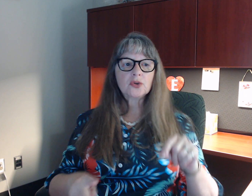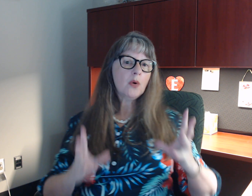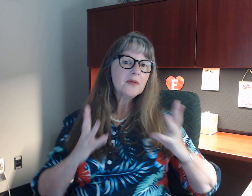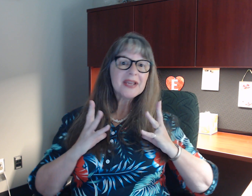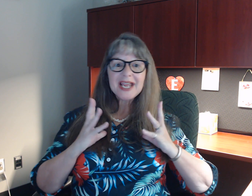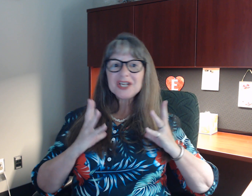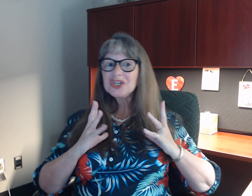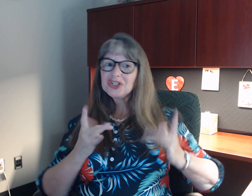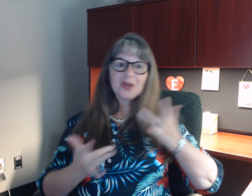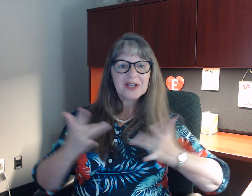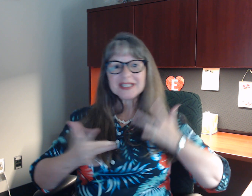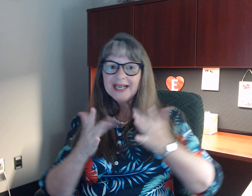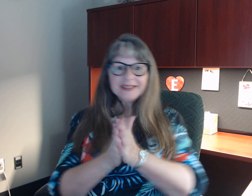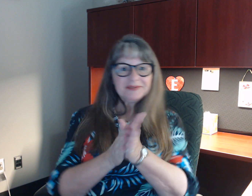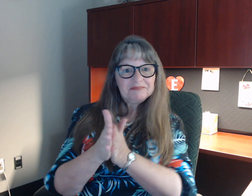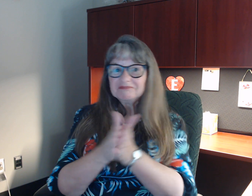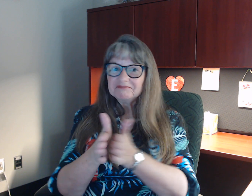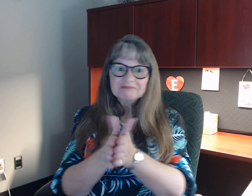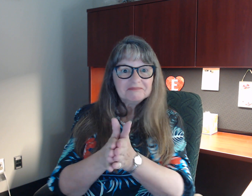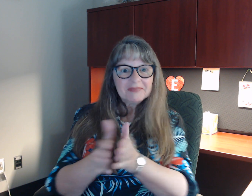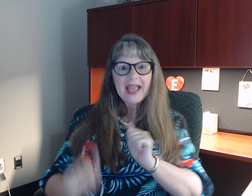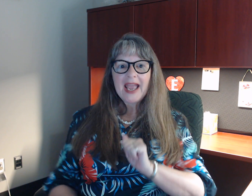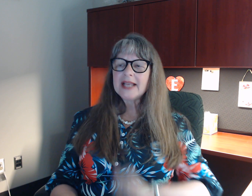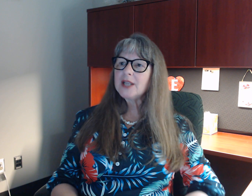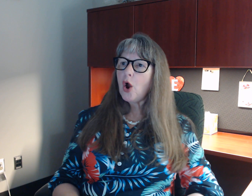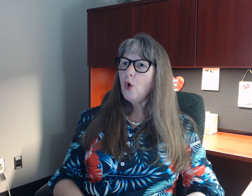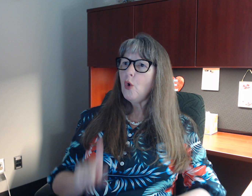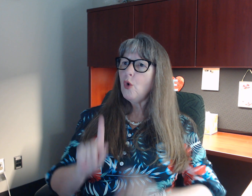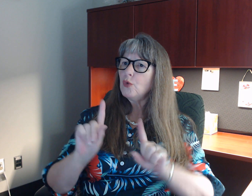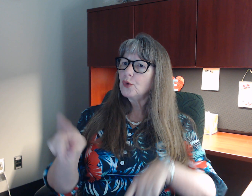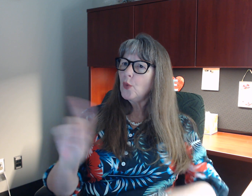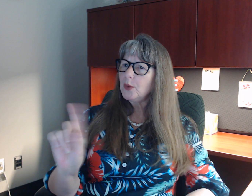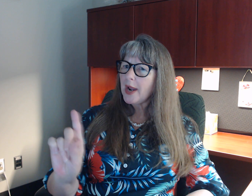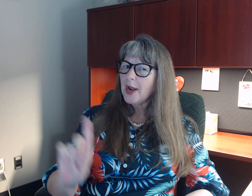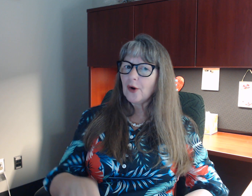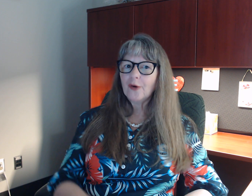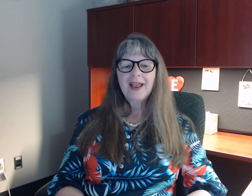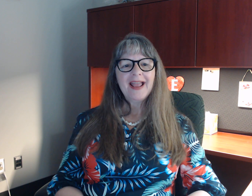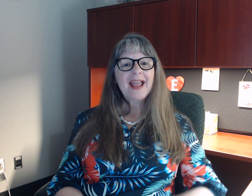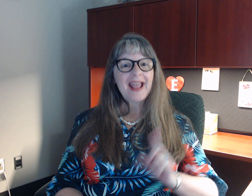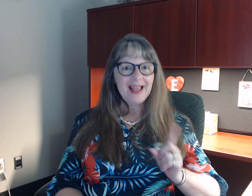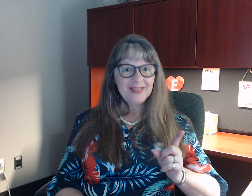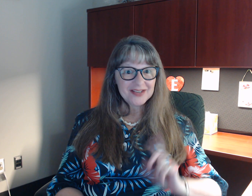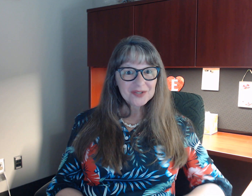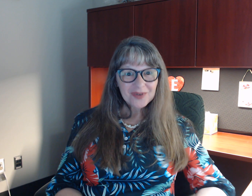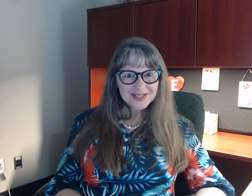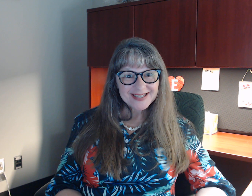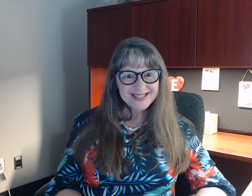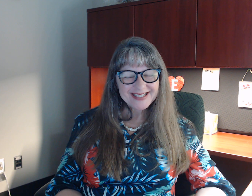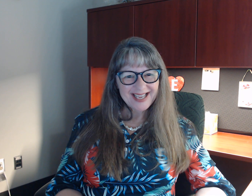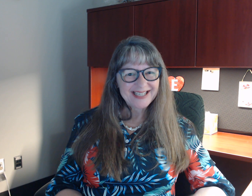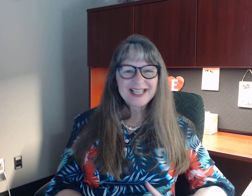on vacation. She was all excited. And I said, oh, you're going where? And this is what she said. And so